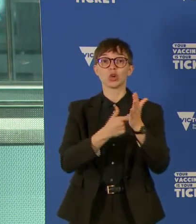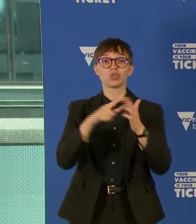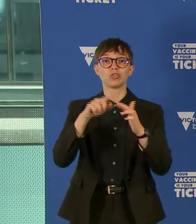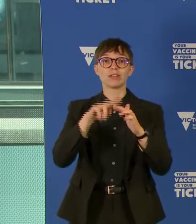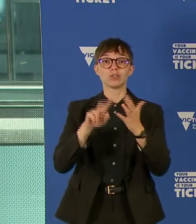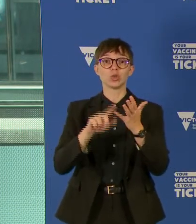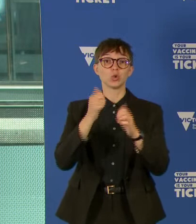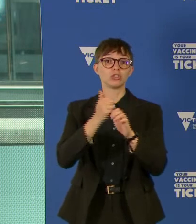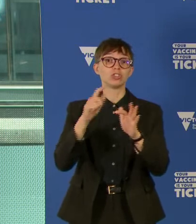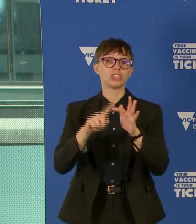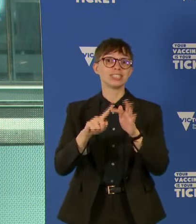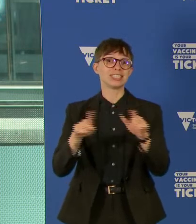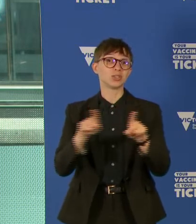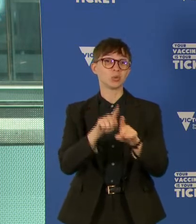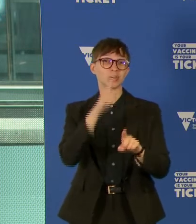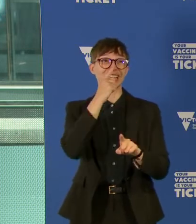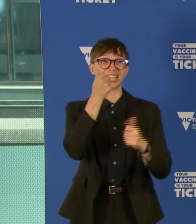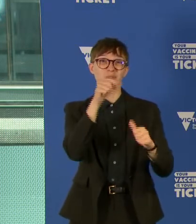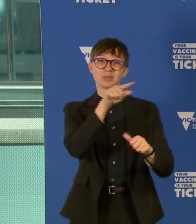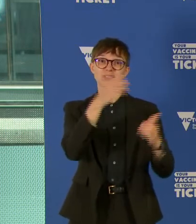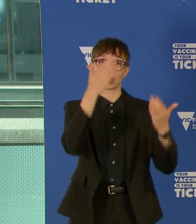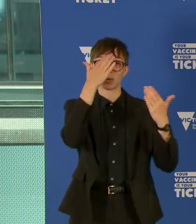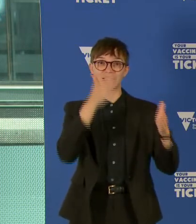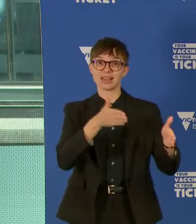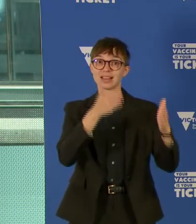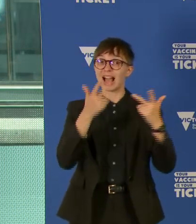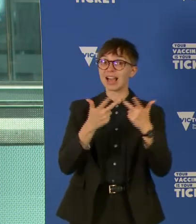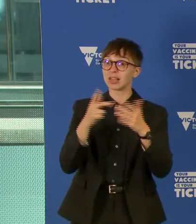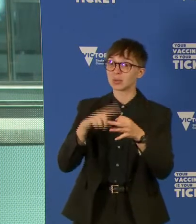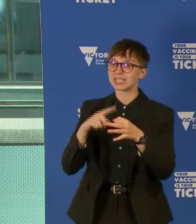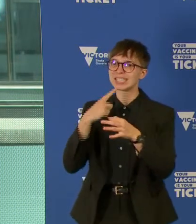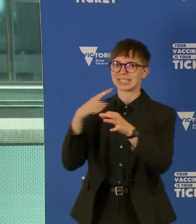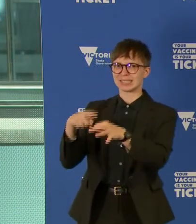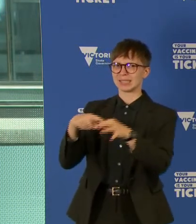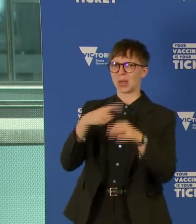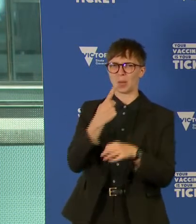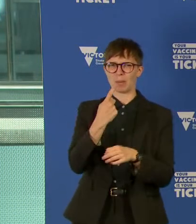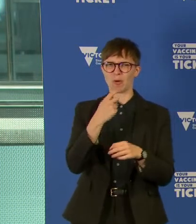services. Any other questions? One more for the Chief Health